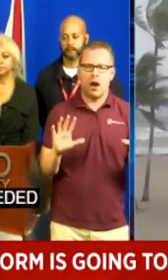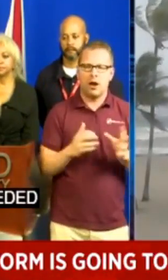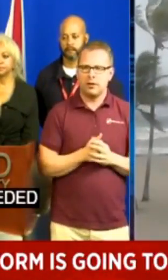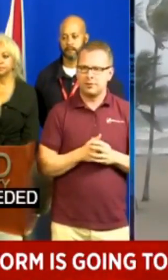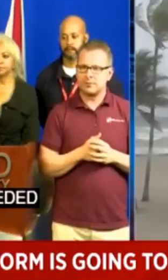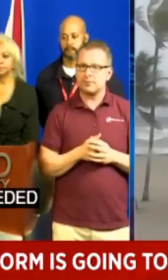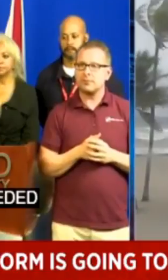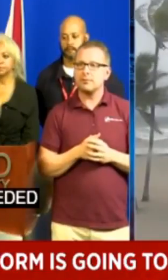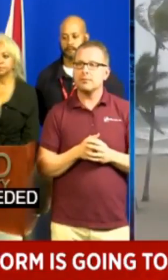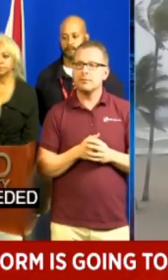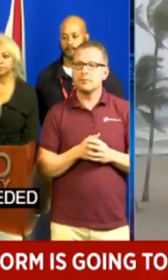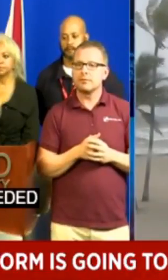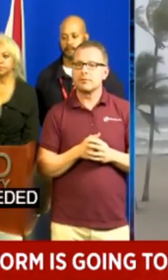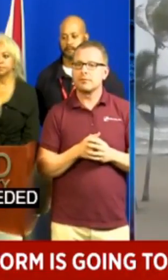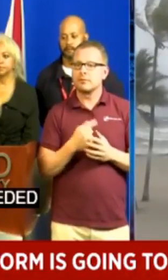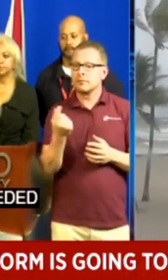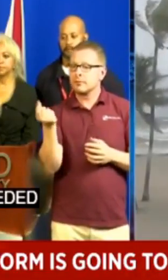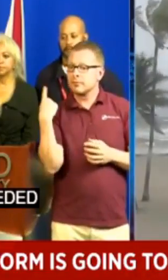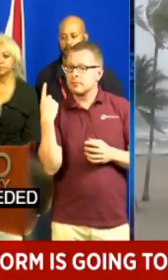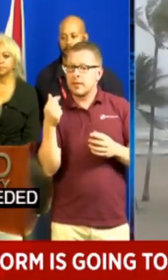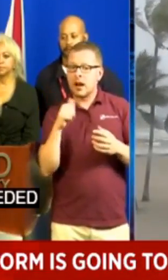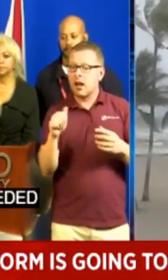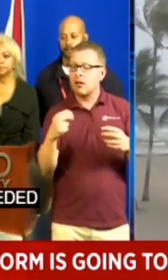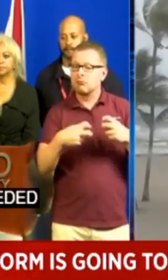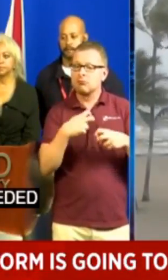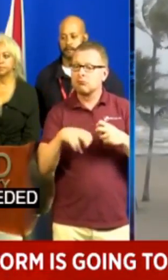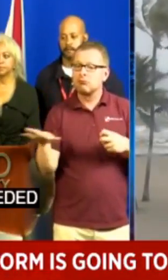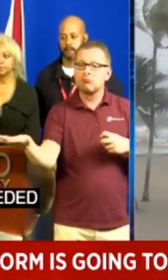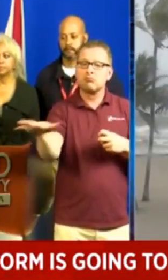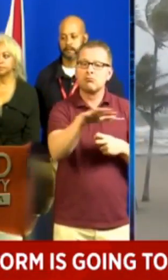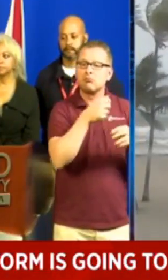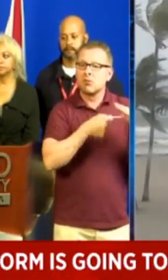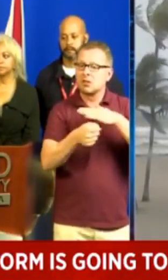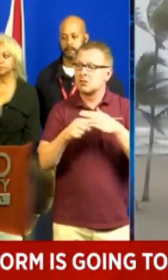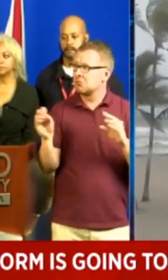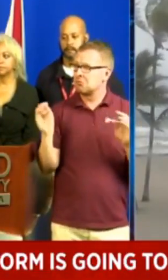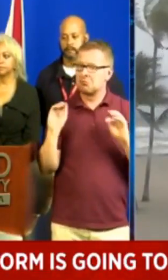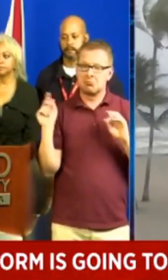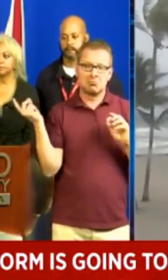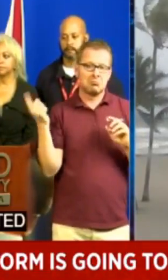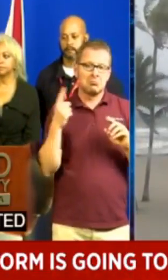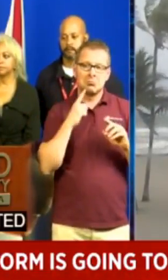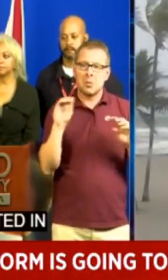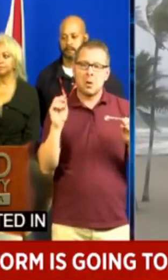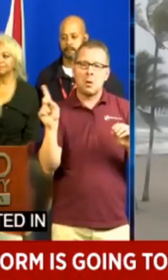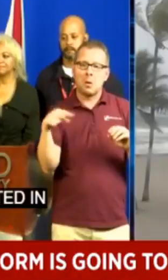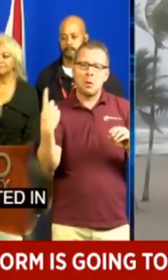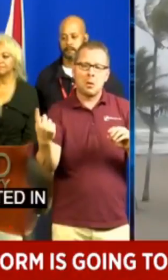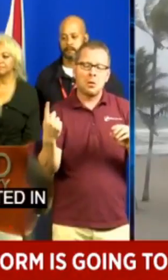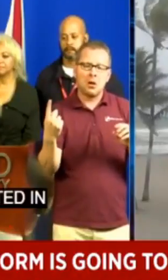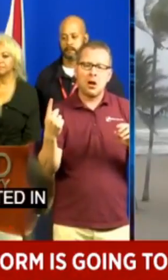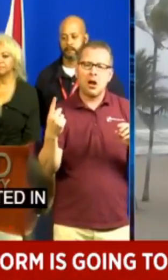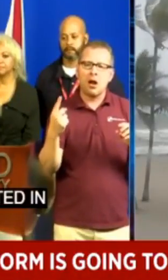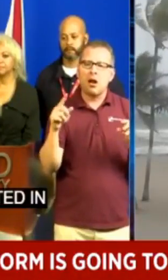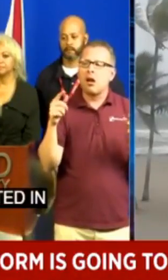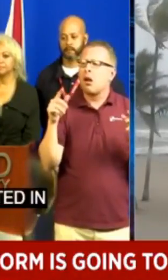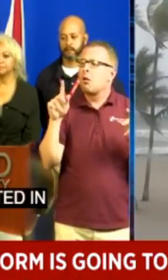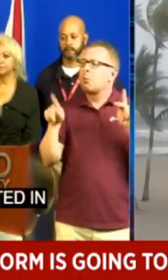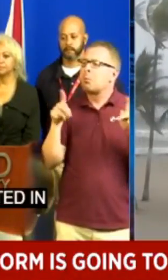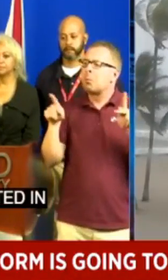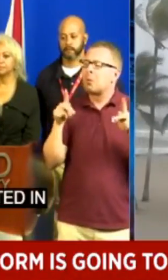so far? Other than just oversized stuff, refrigerators, the king-size mattress,